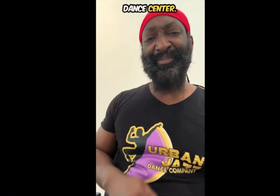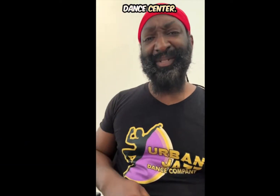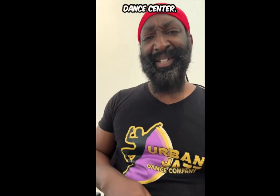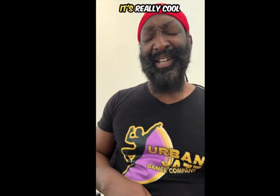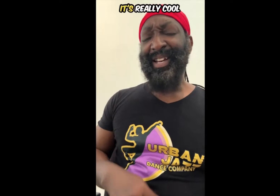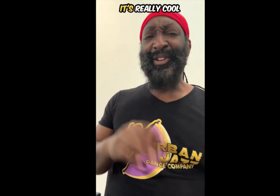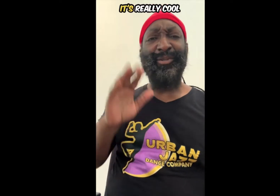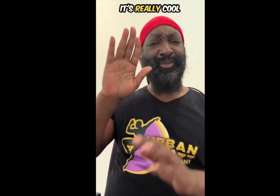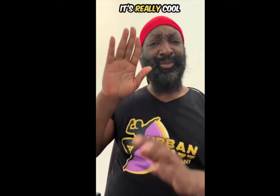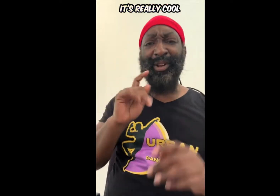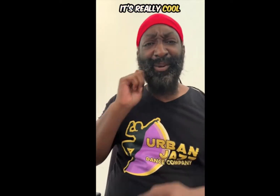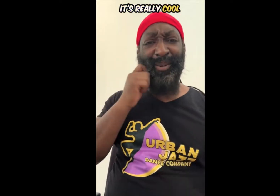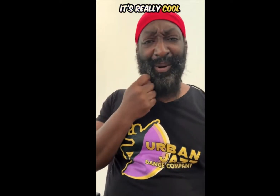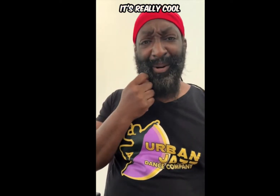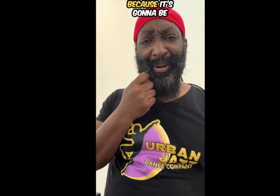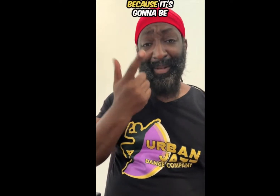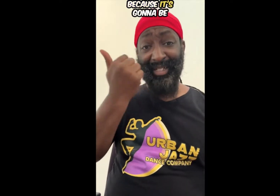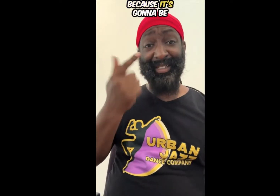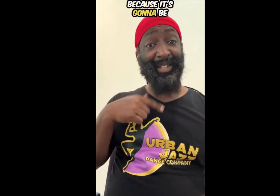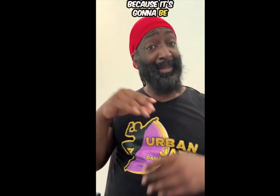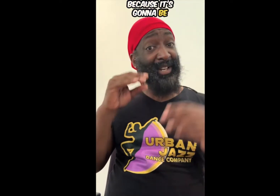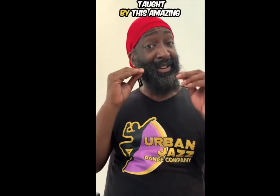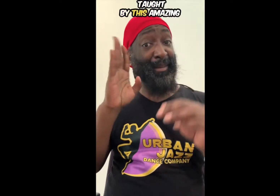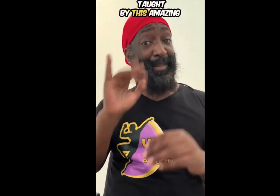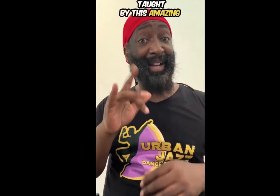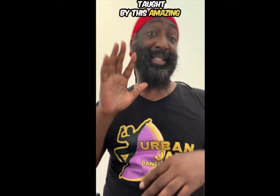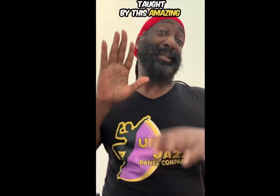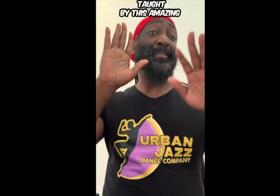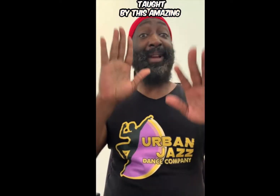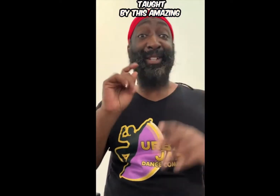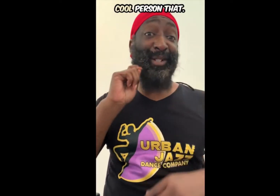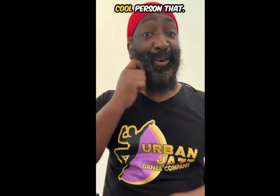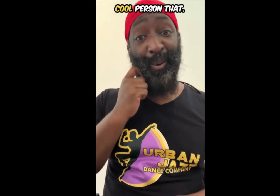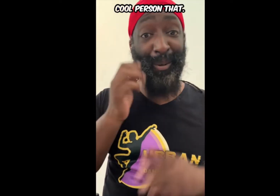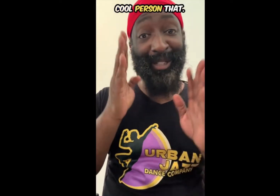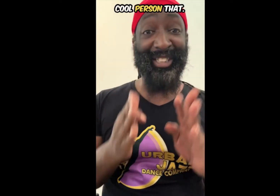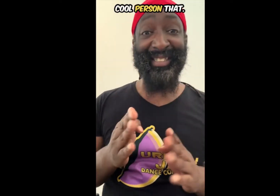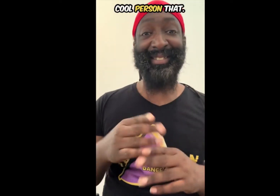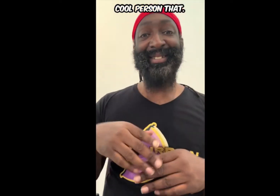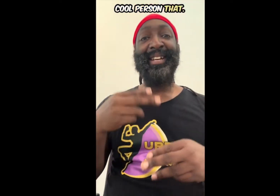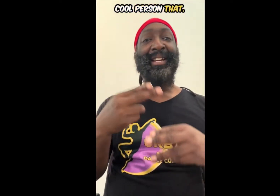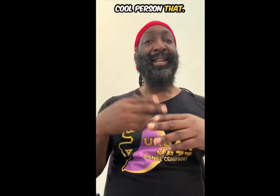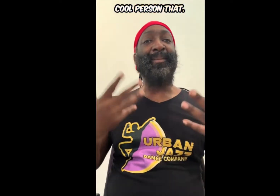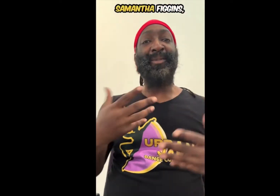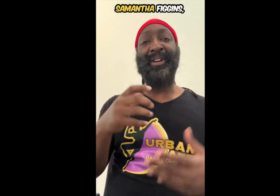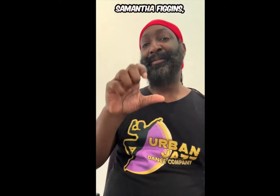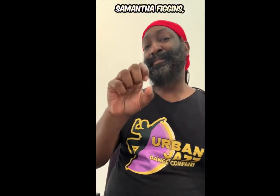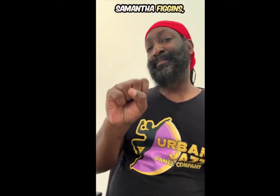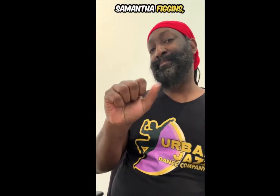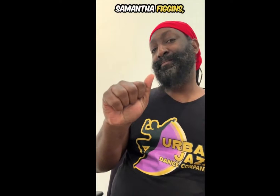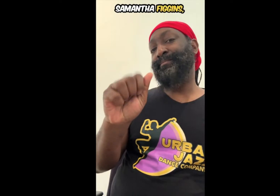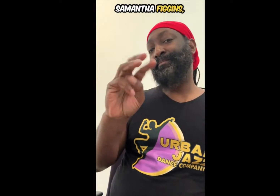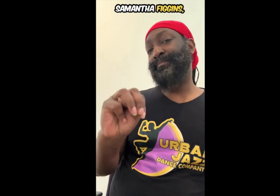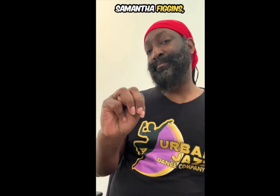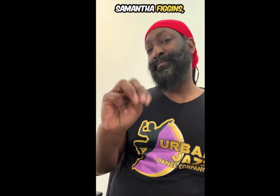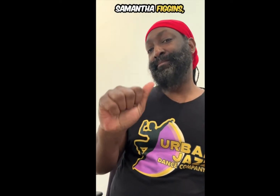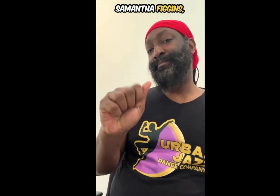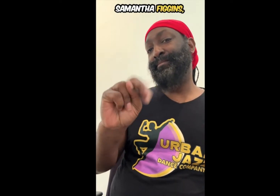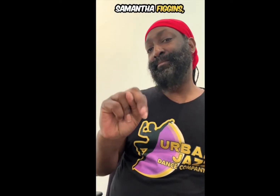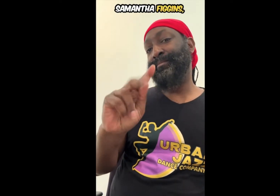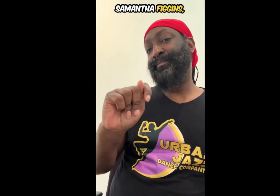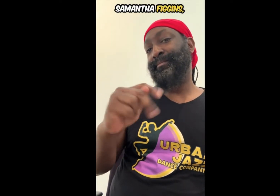Center. It's really cool because it's going to be taught by this amazing cool person that was.